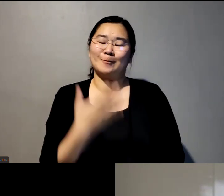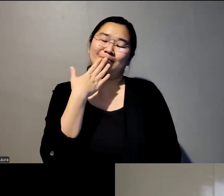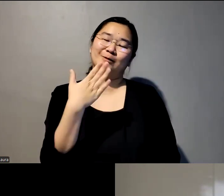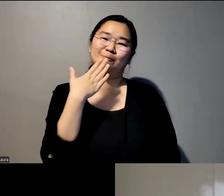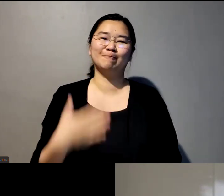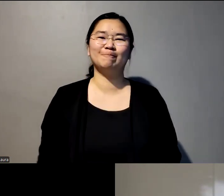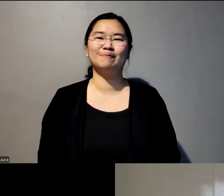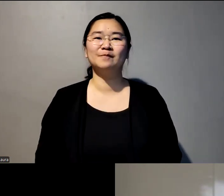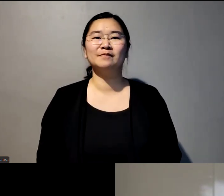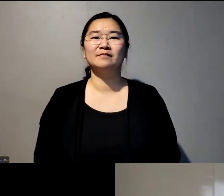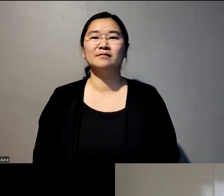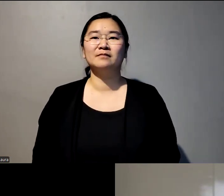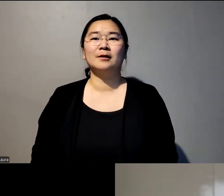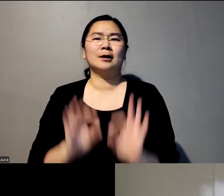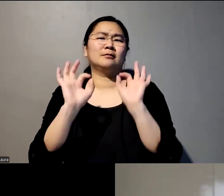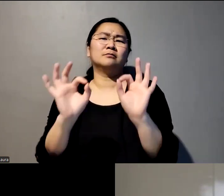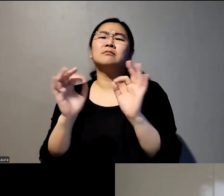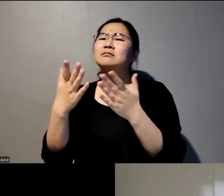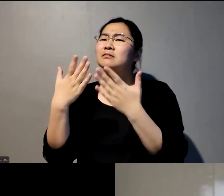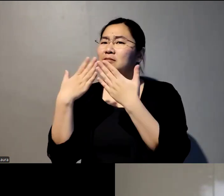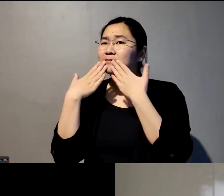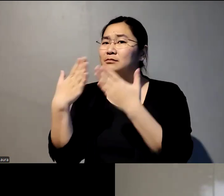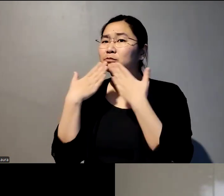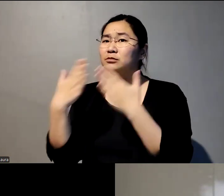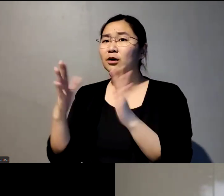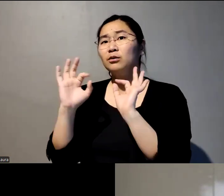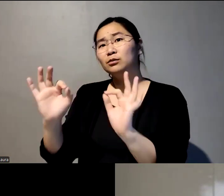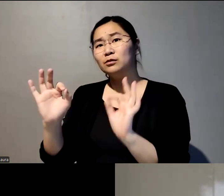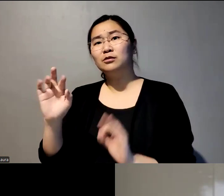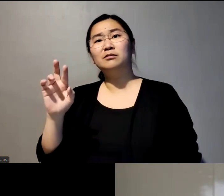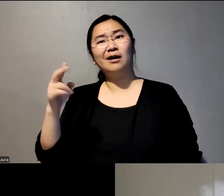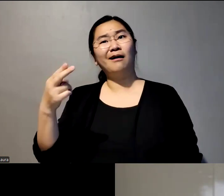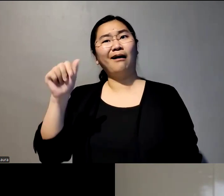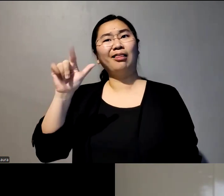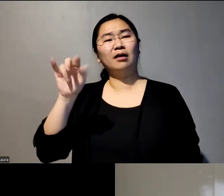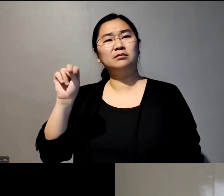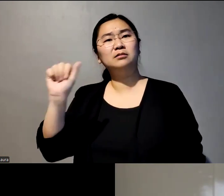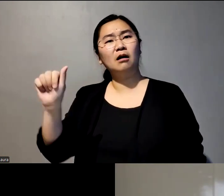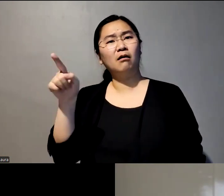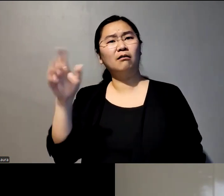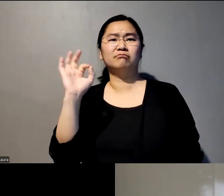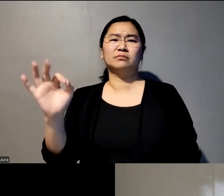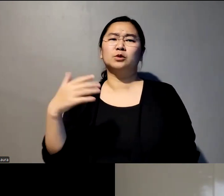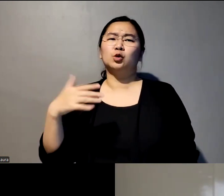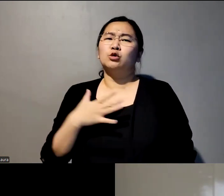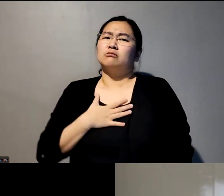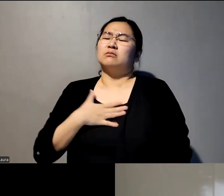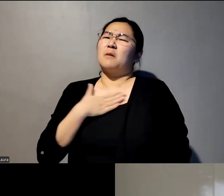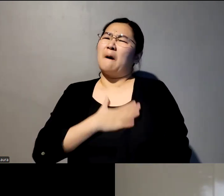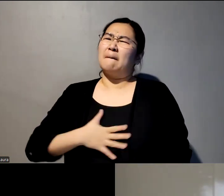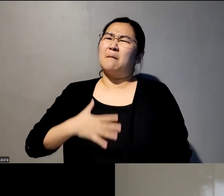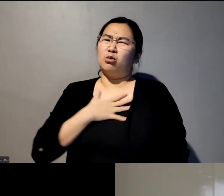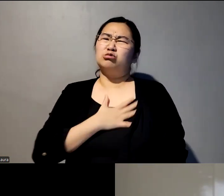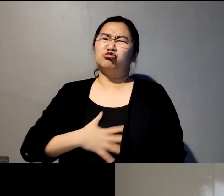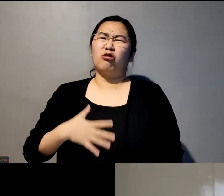even prior to the humanitarian situation that we're seeing in the country. I think it's